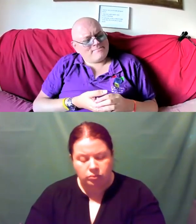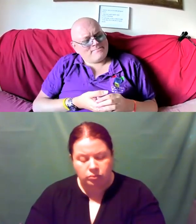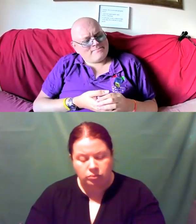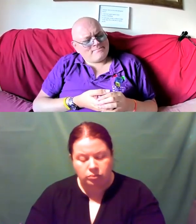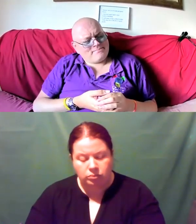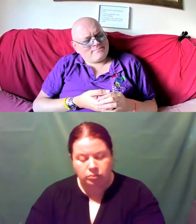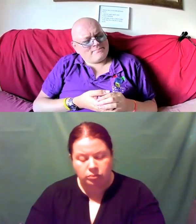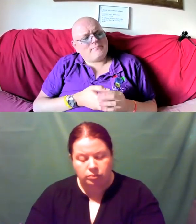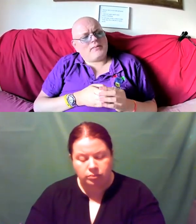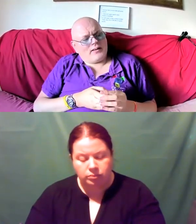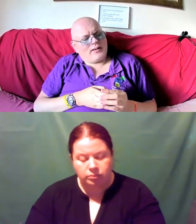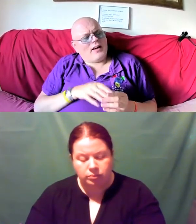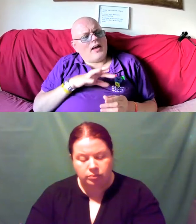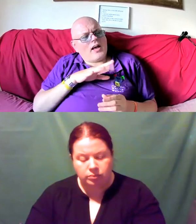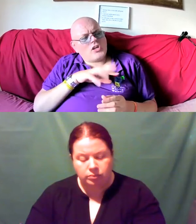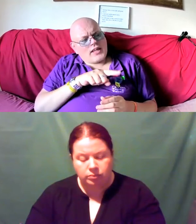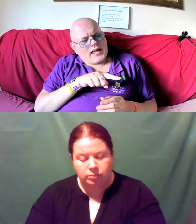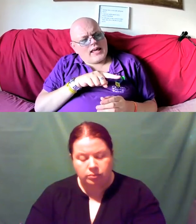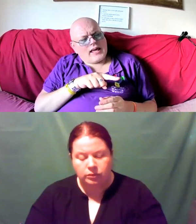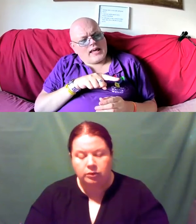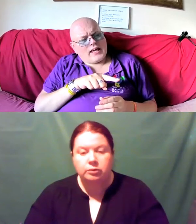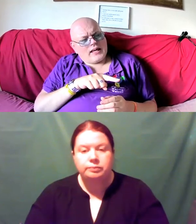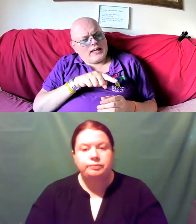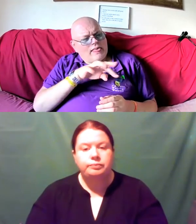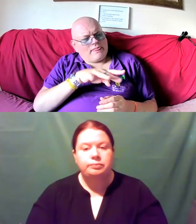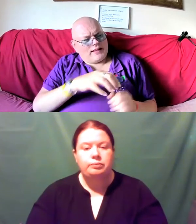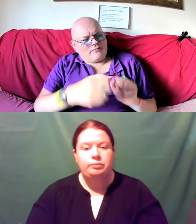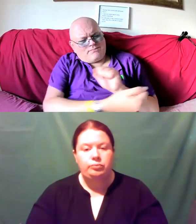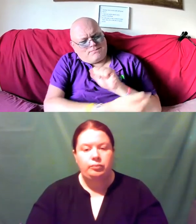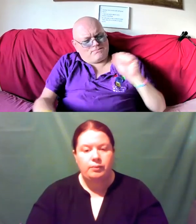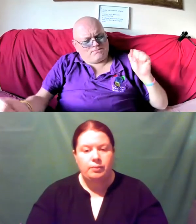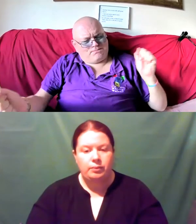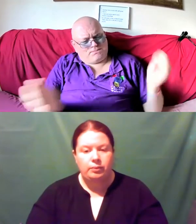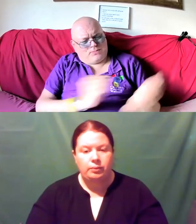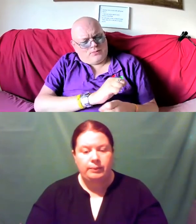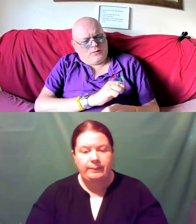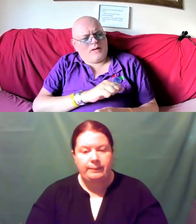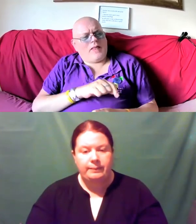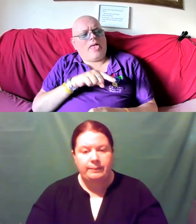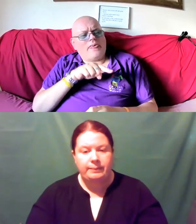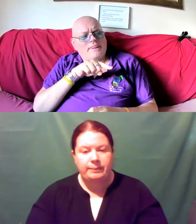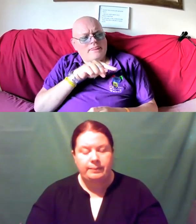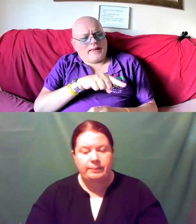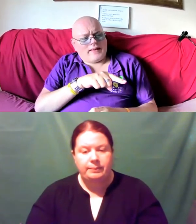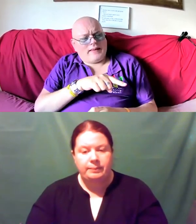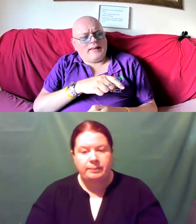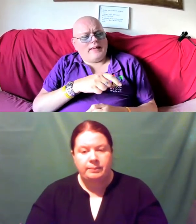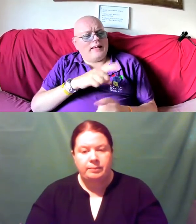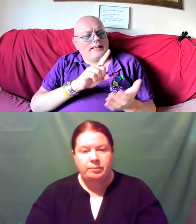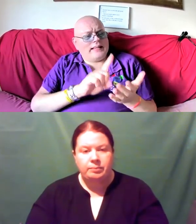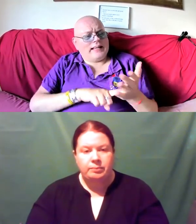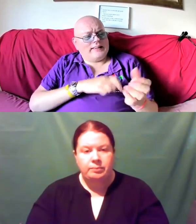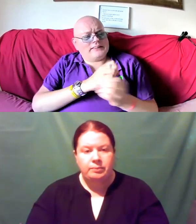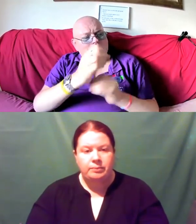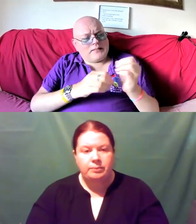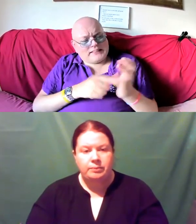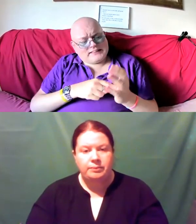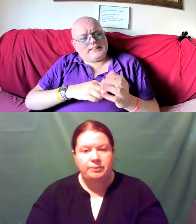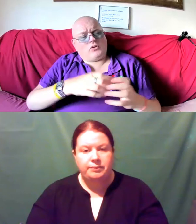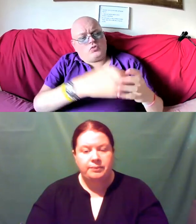did witness a transformation during that time. You know, the group is believed to be the longest running LGBT youth group in the country.